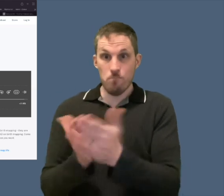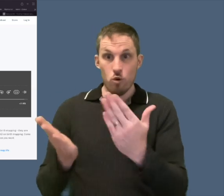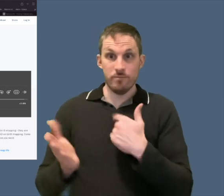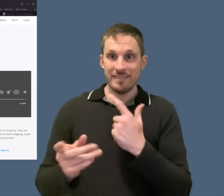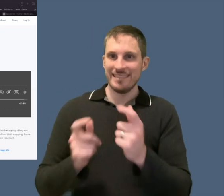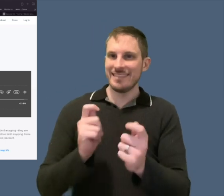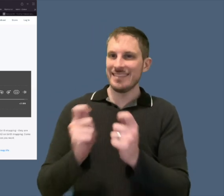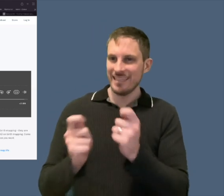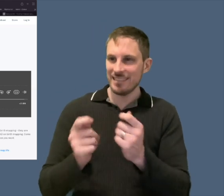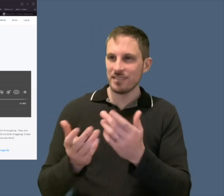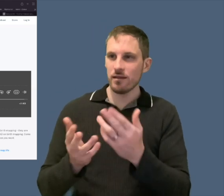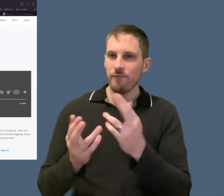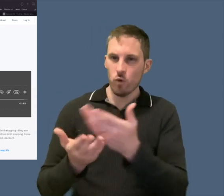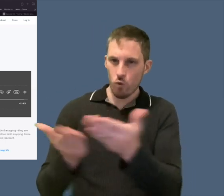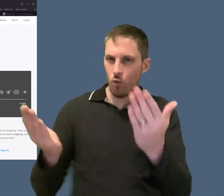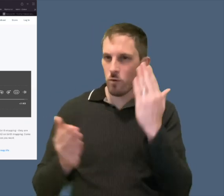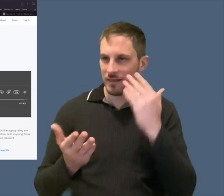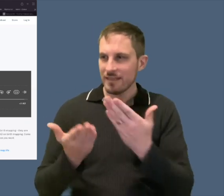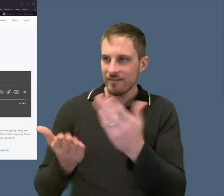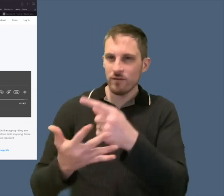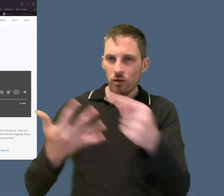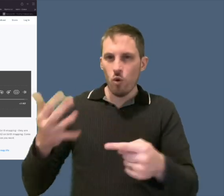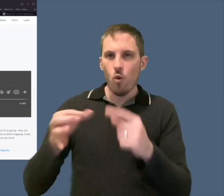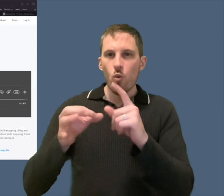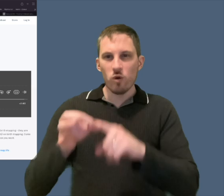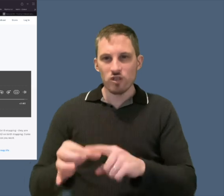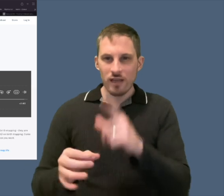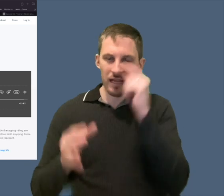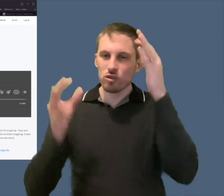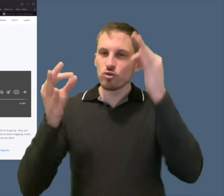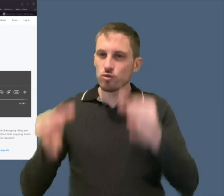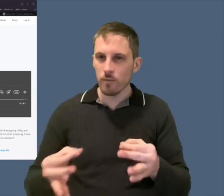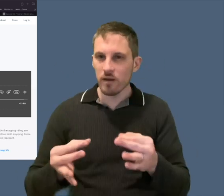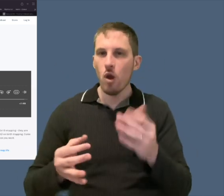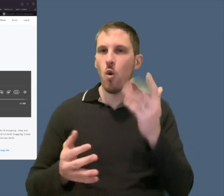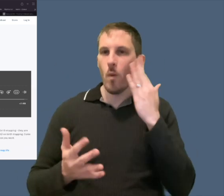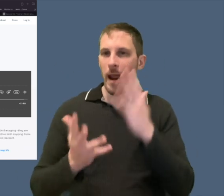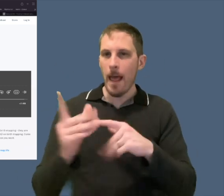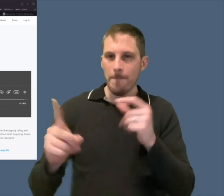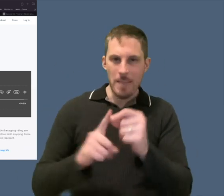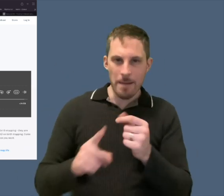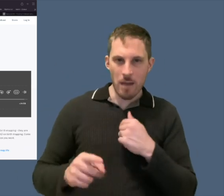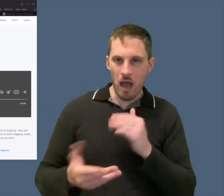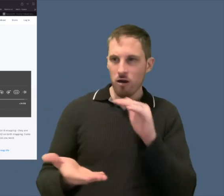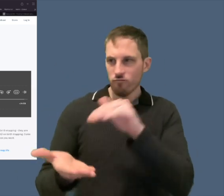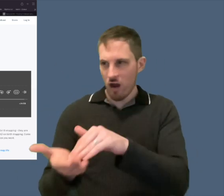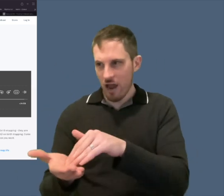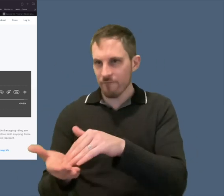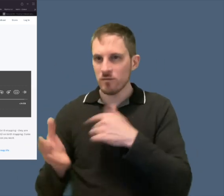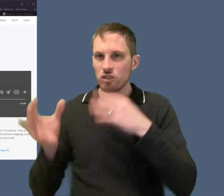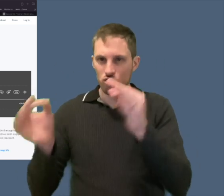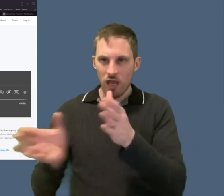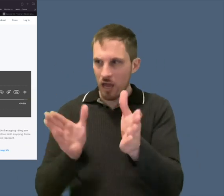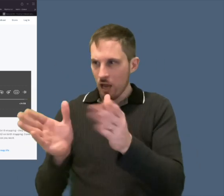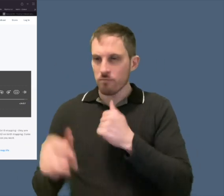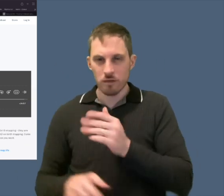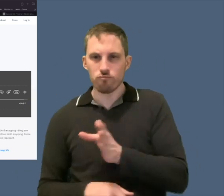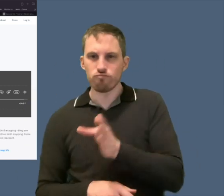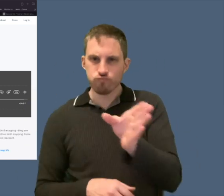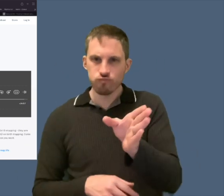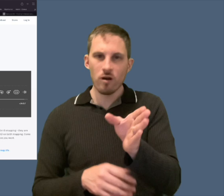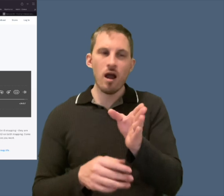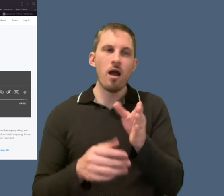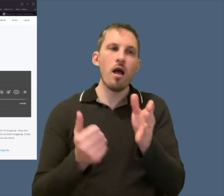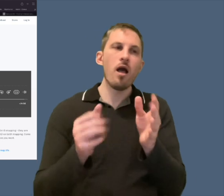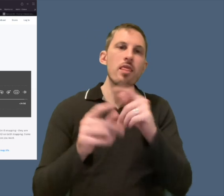those questions so that they can determine where those detour points might be and which path they prefer for them.